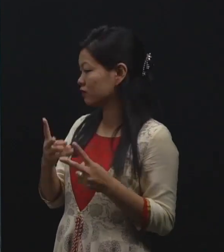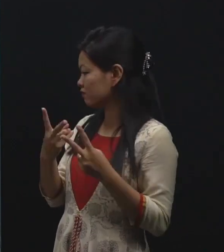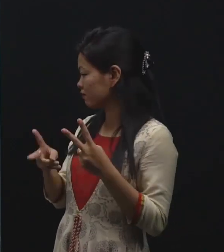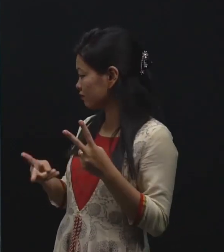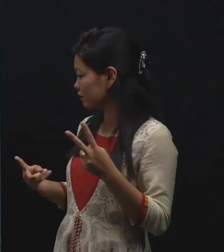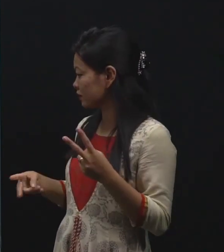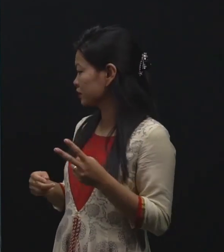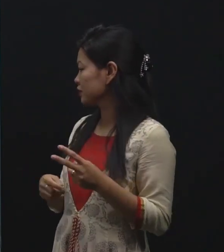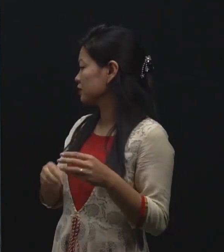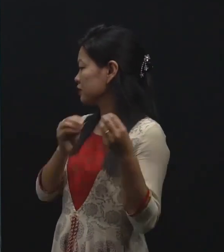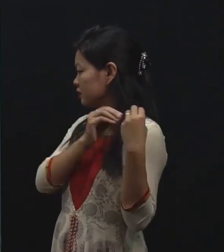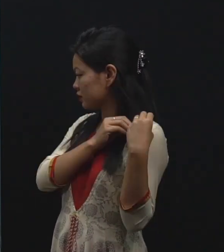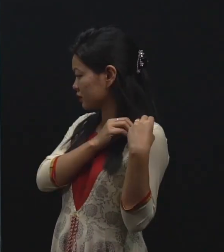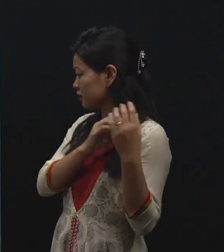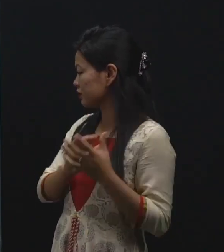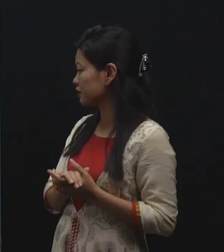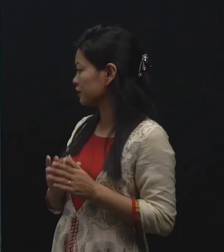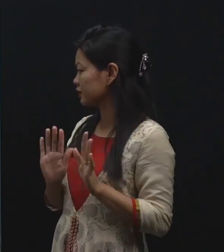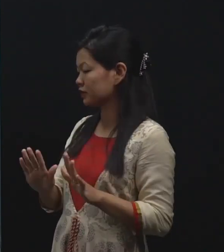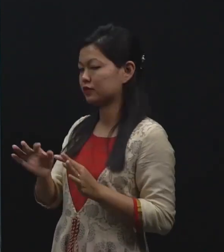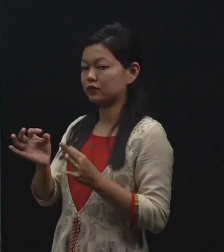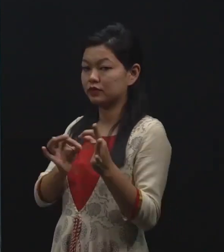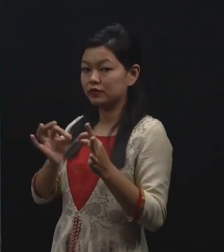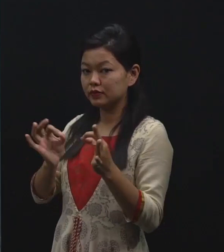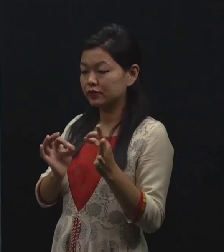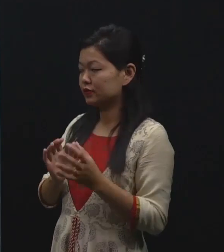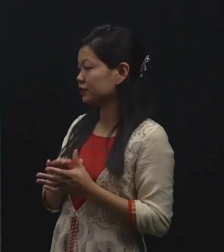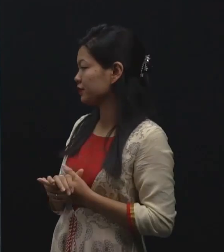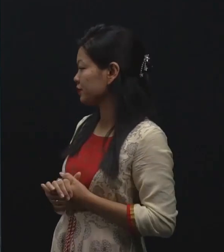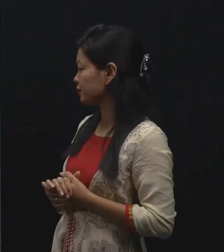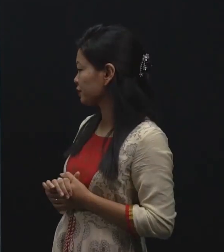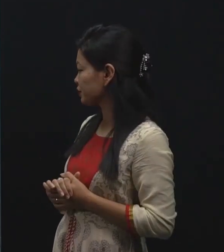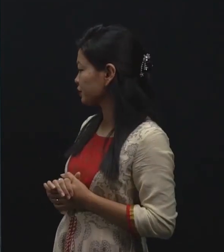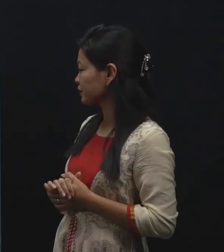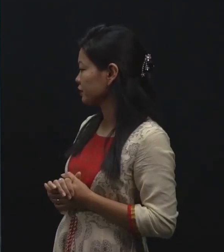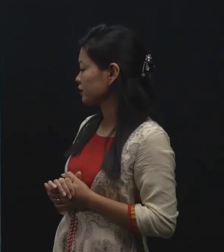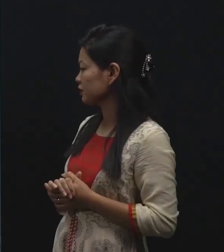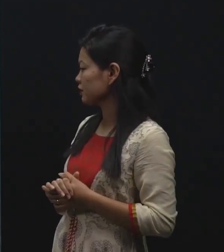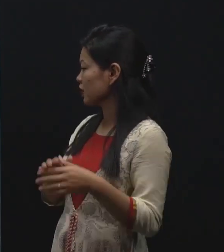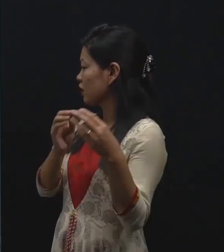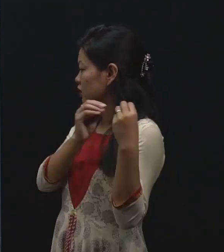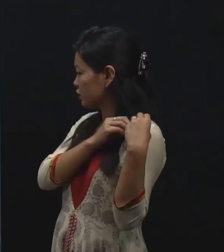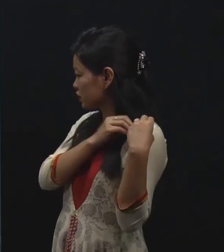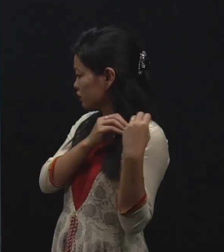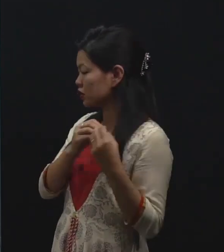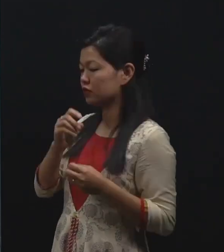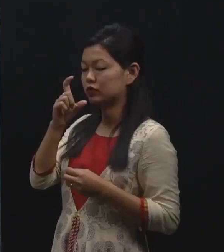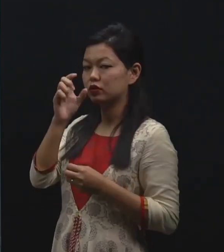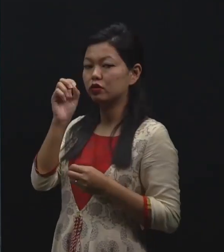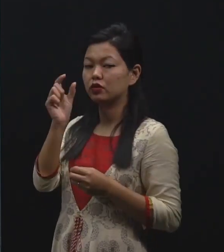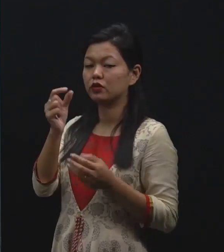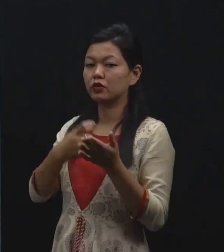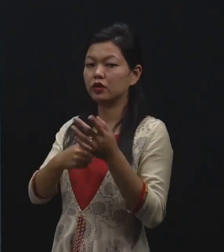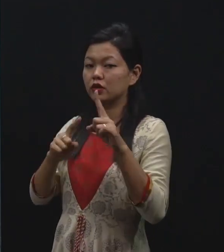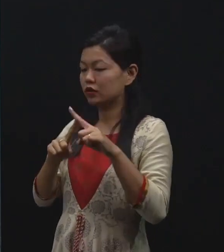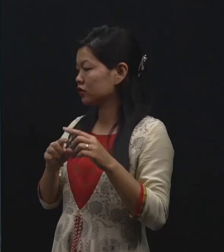they have different roles. Okay, so I will be explaining to you about the role of the courts, the role of the public